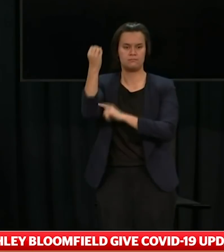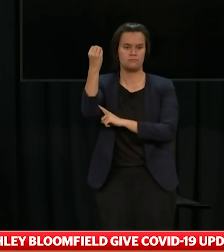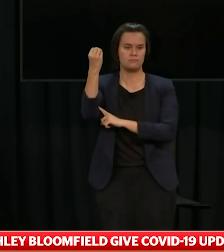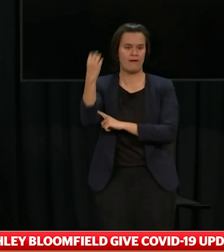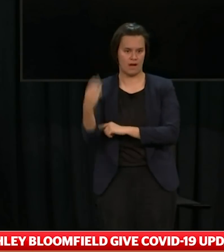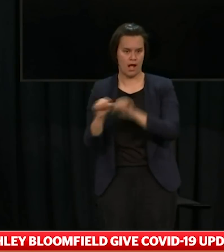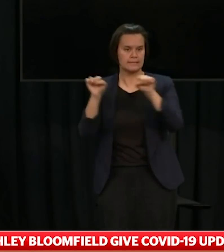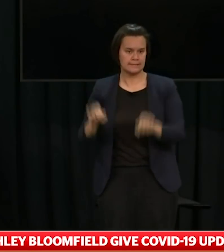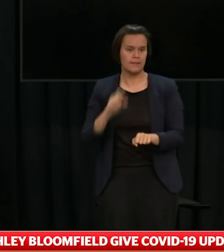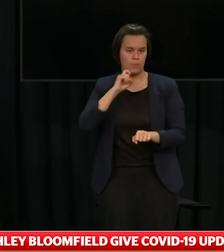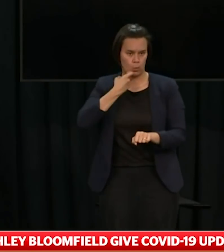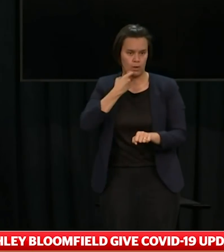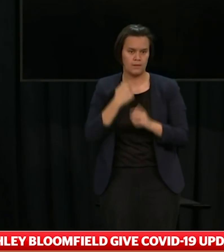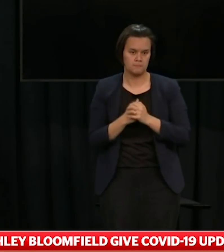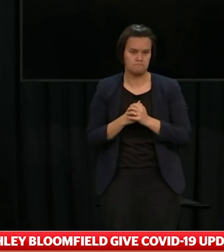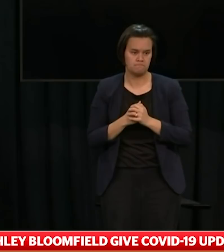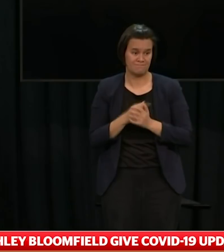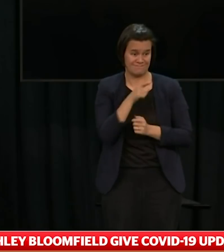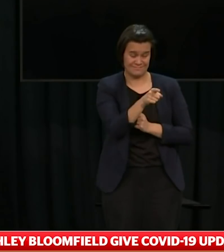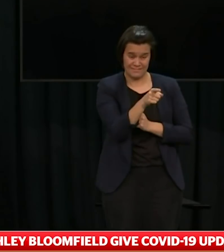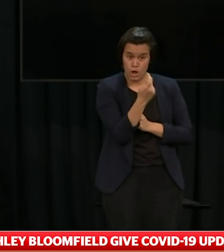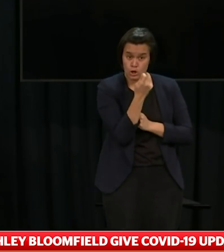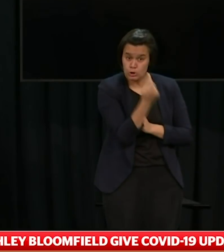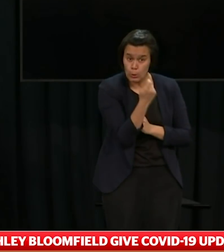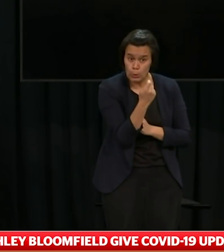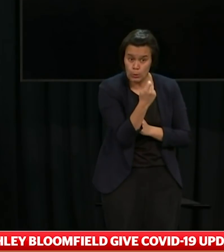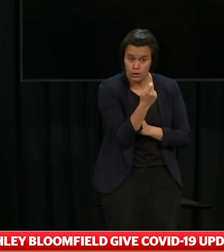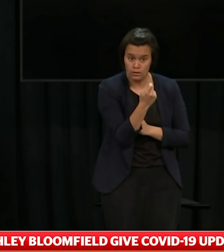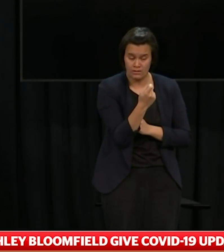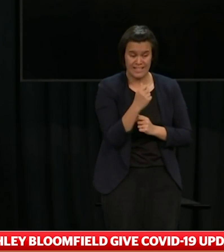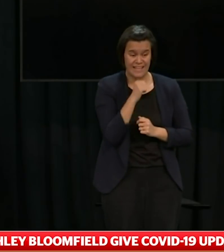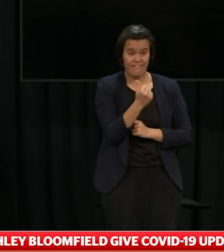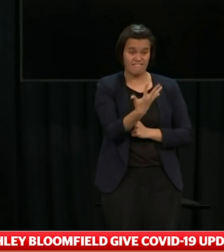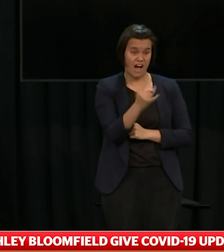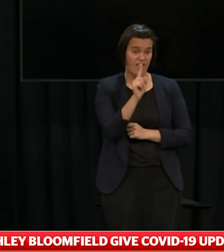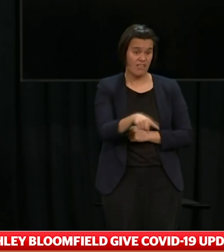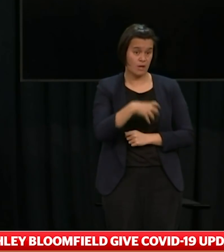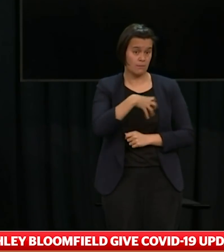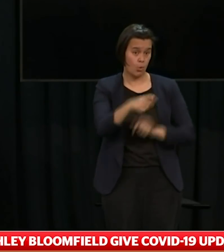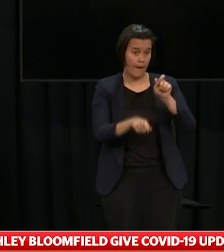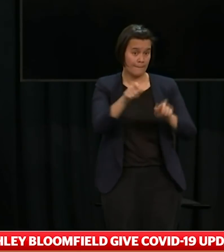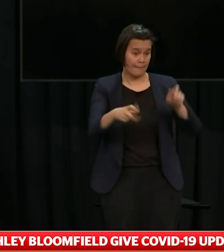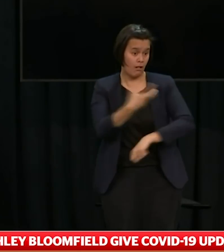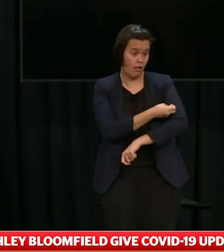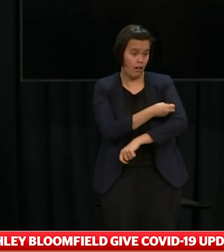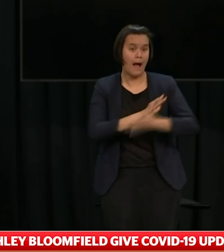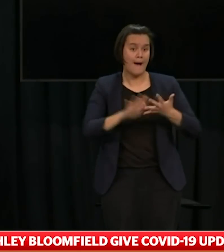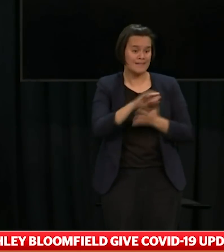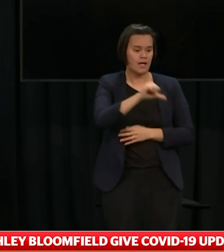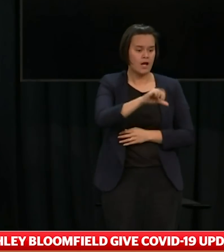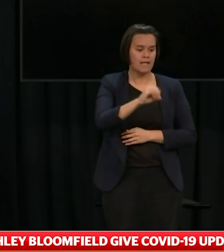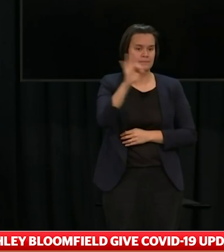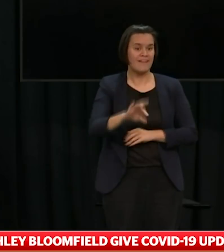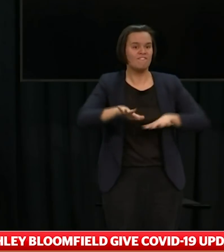that 90% goal for first doses. That's a tremendous effort over the past couple of weeks. It means that we are